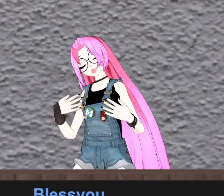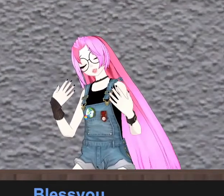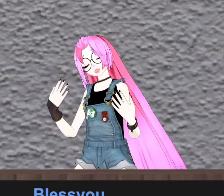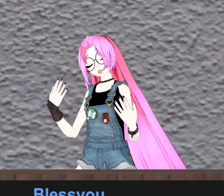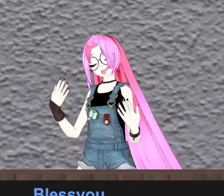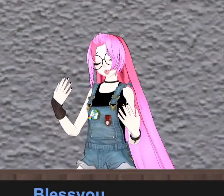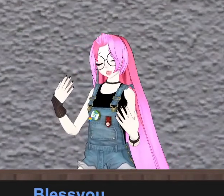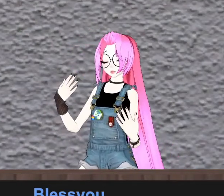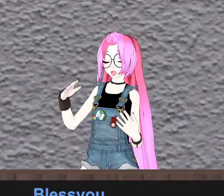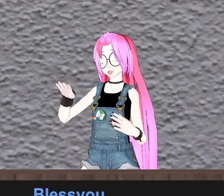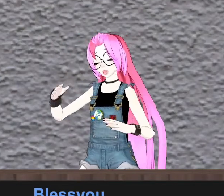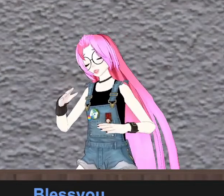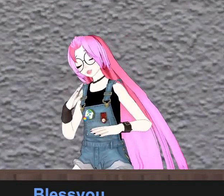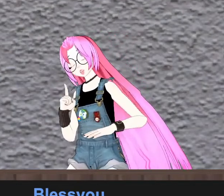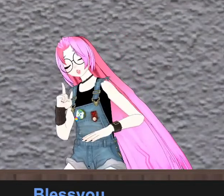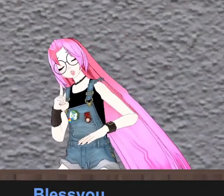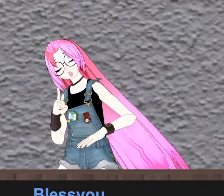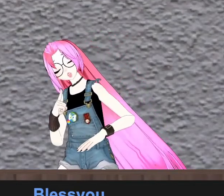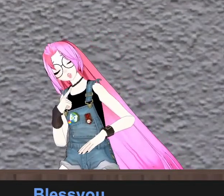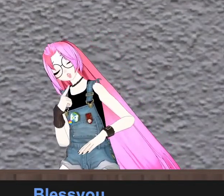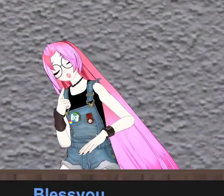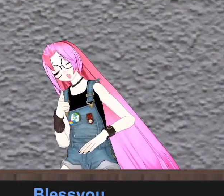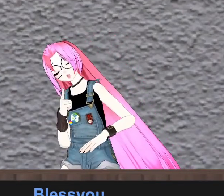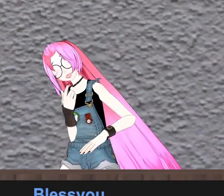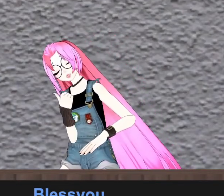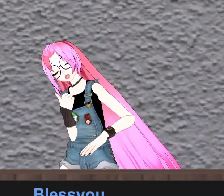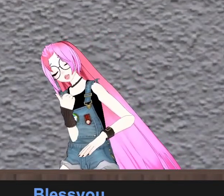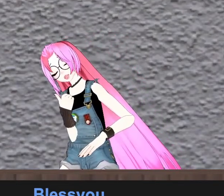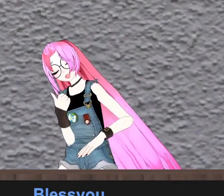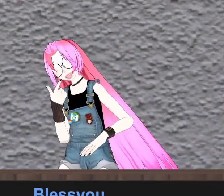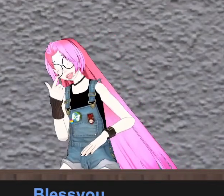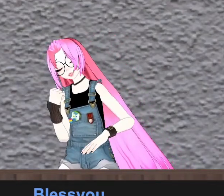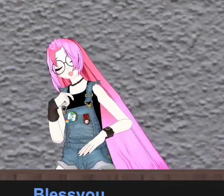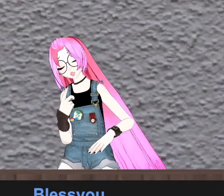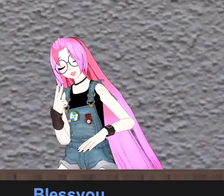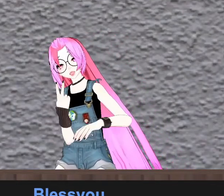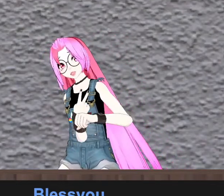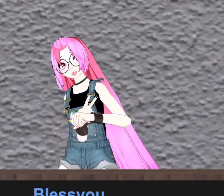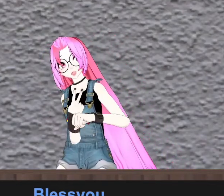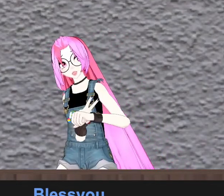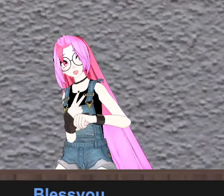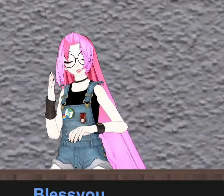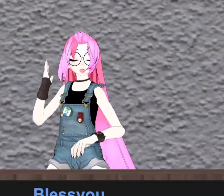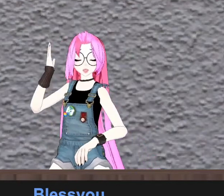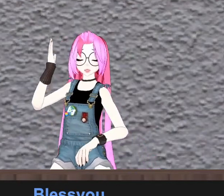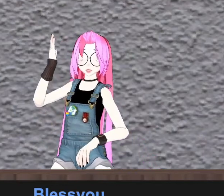someone would say that, but unless it's a deaf person, I'm gonna say that that is wrong because I've never seen that used before. Yeah, I've always used